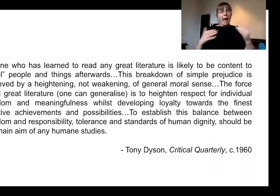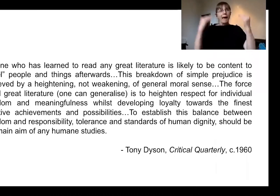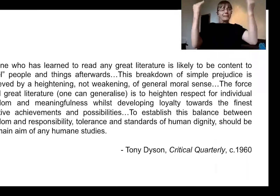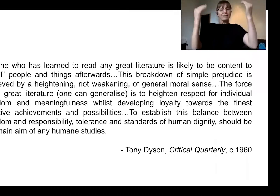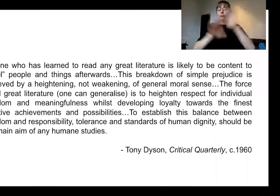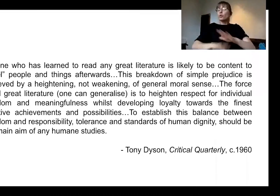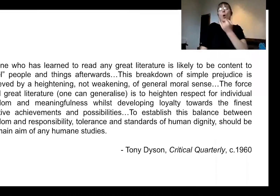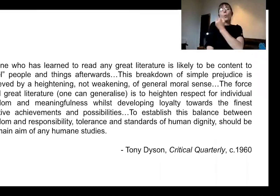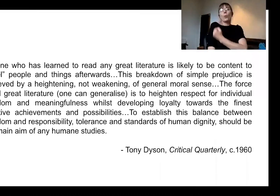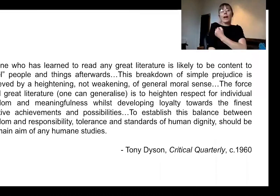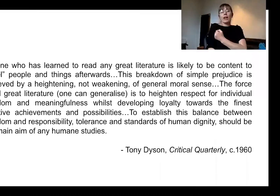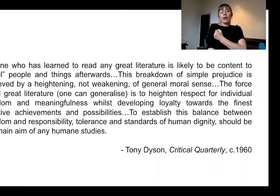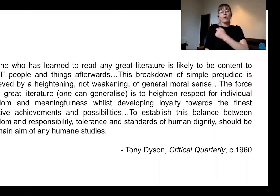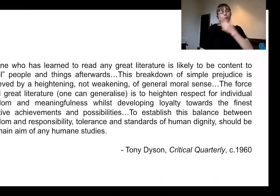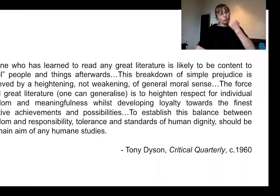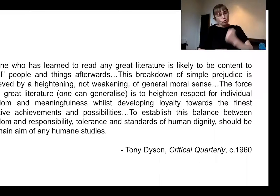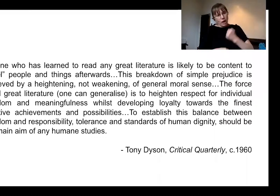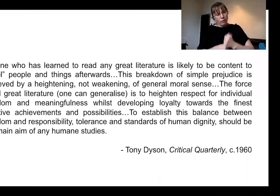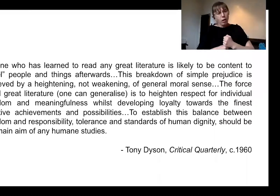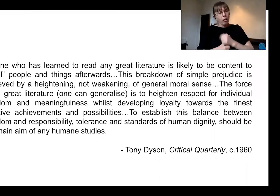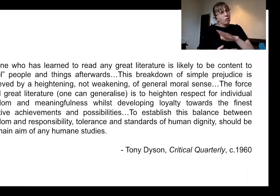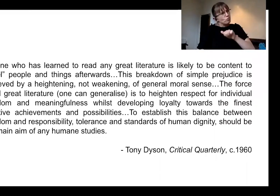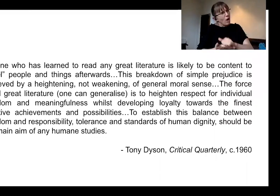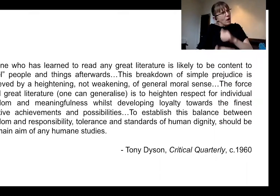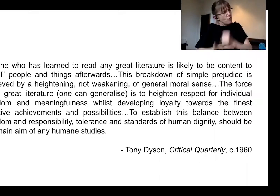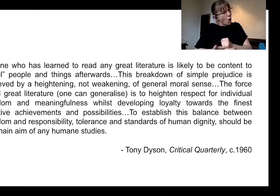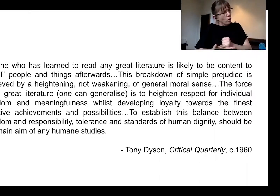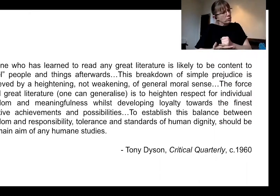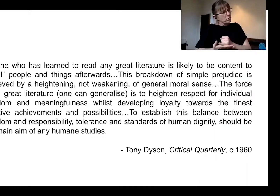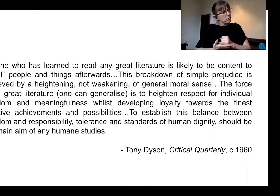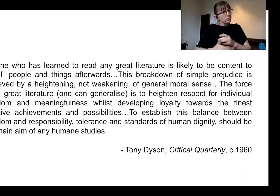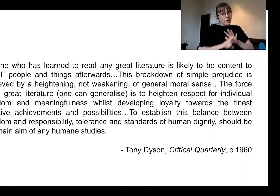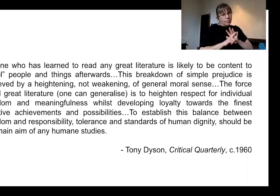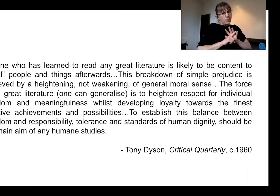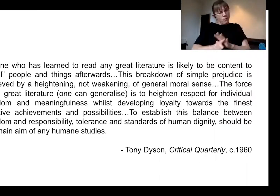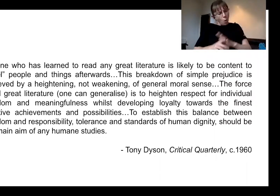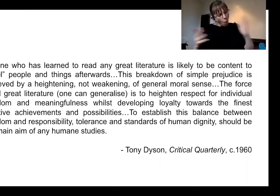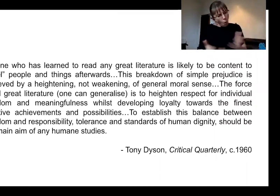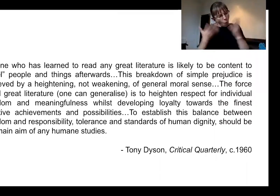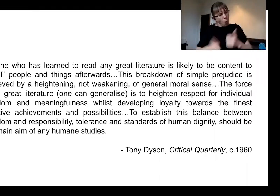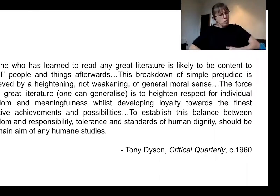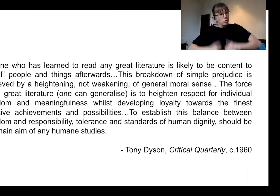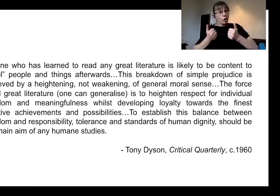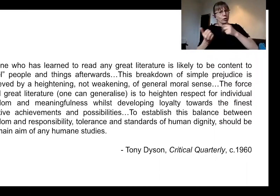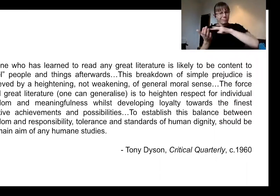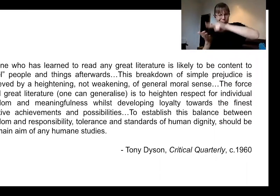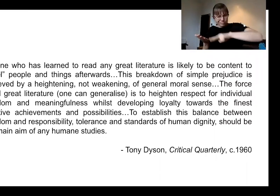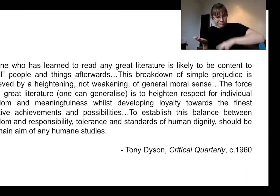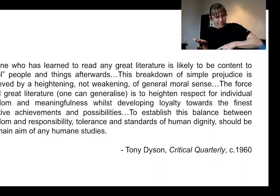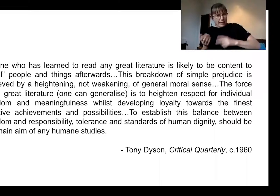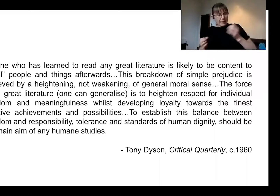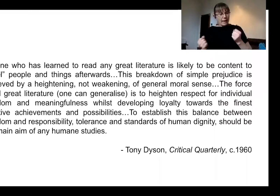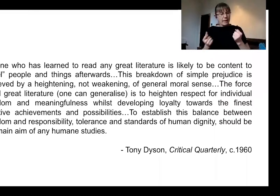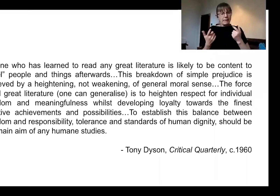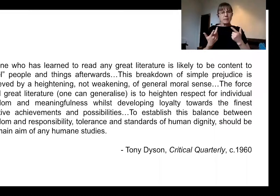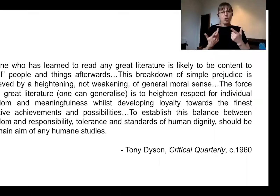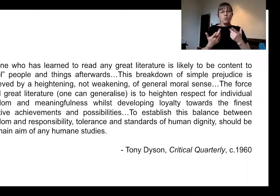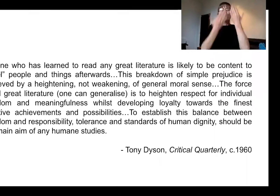of general moral sense. The force of all great literature is to heighten respect for individual freedom